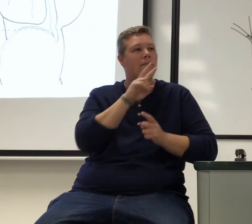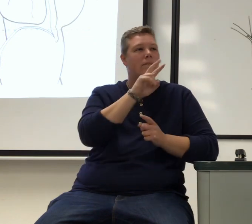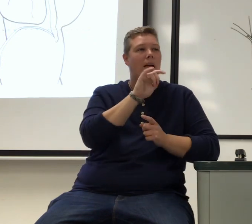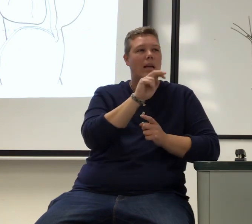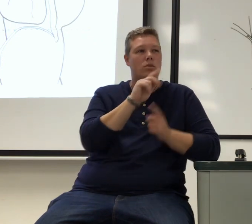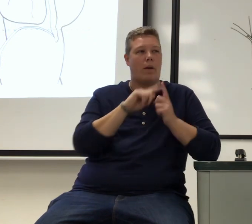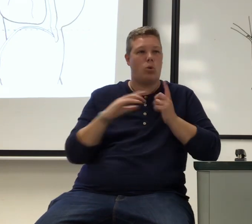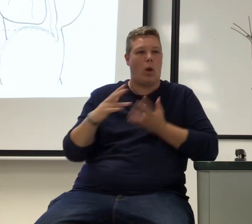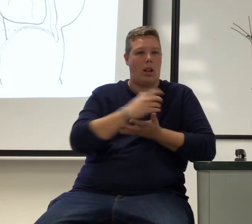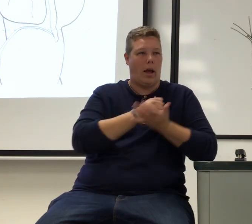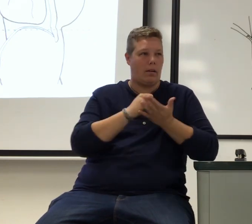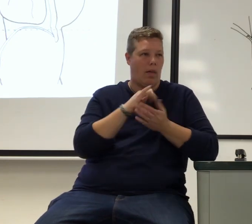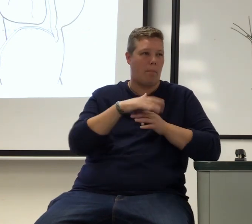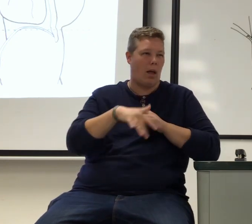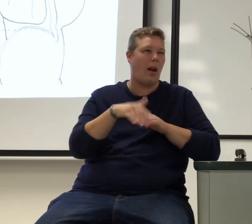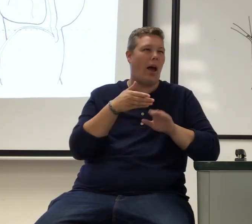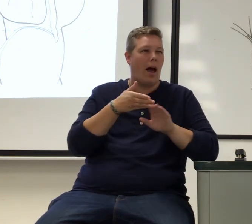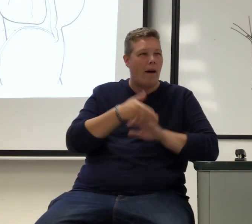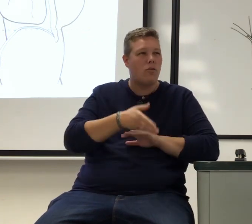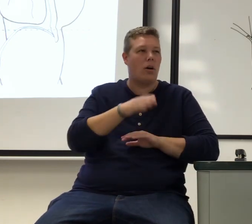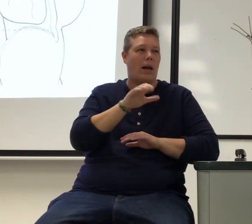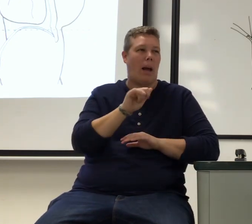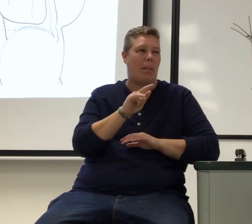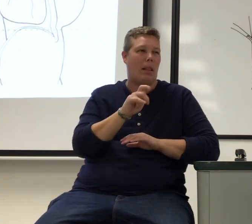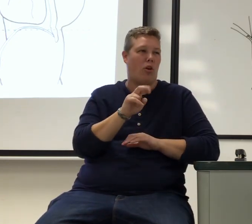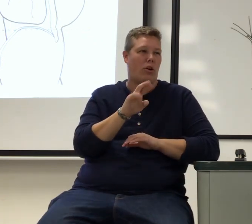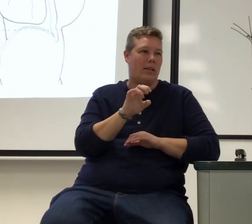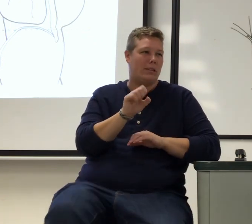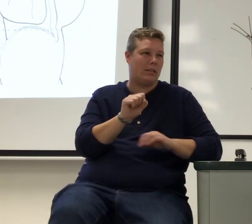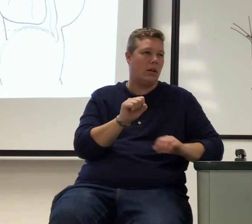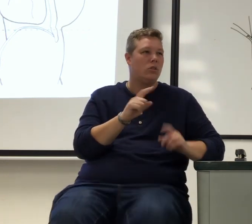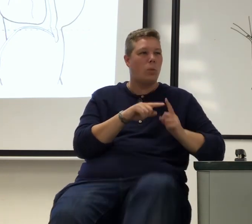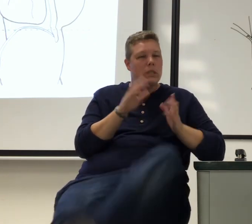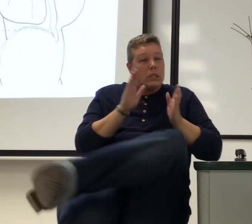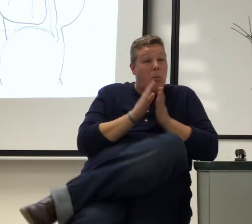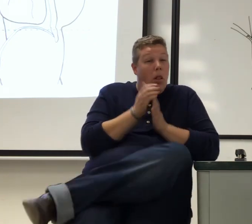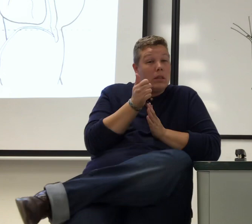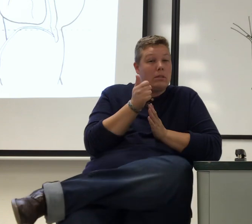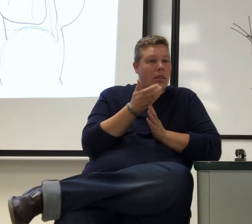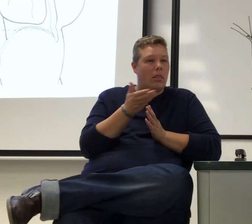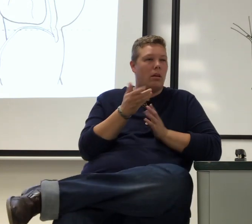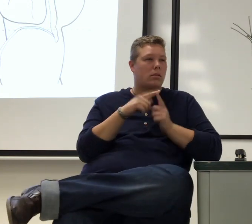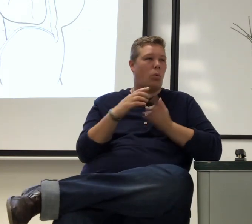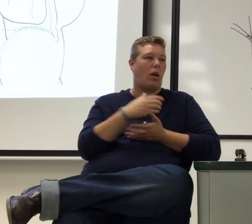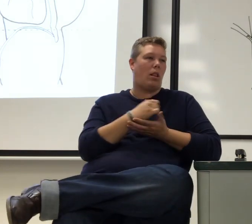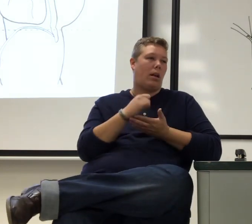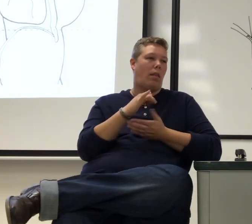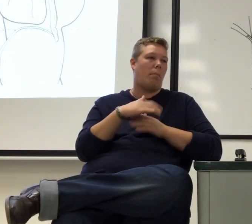capillaries. So it's the smallest veins that collect that blood.